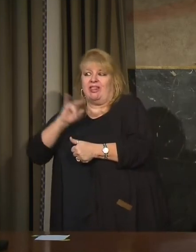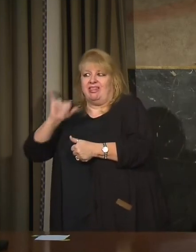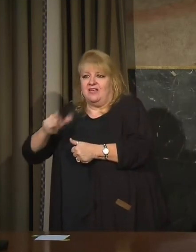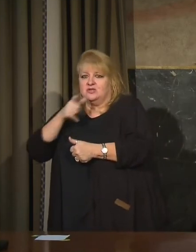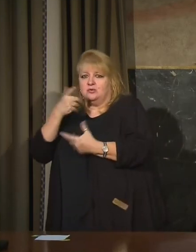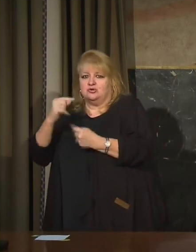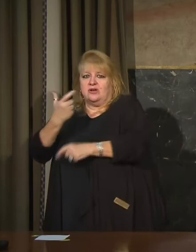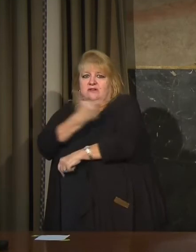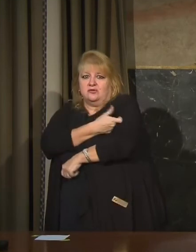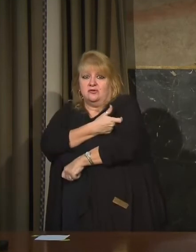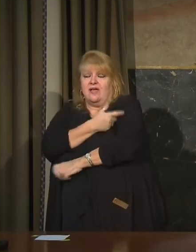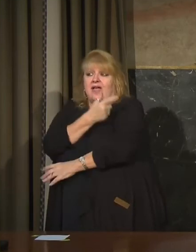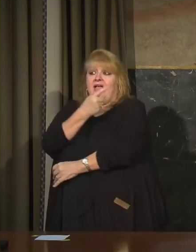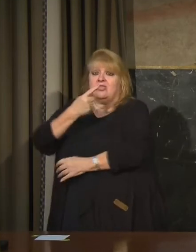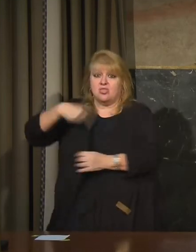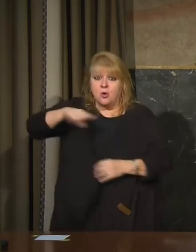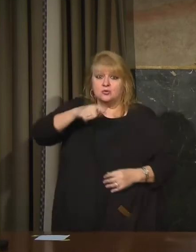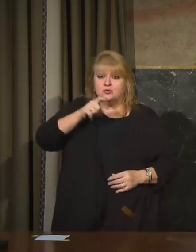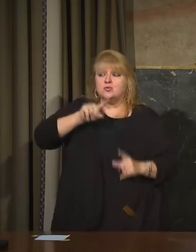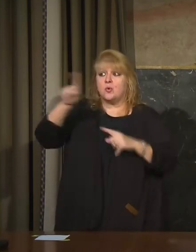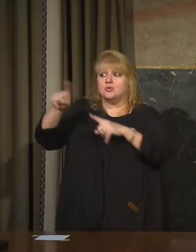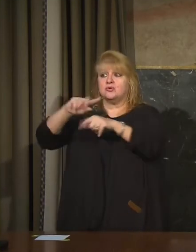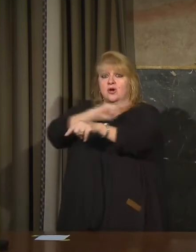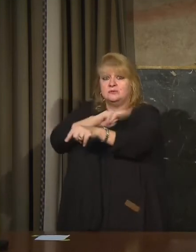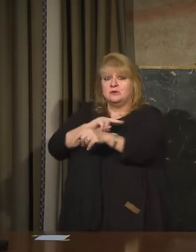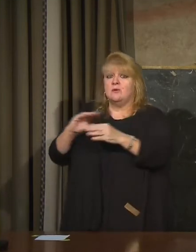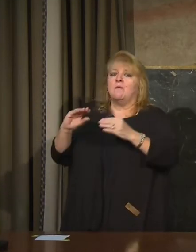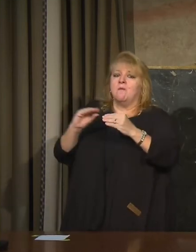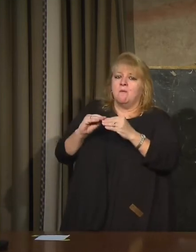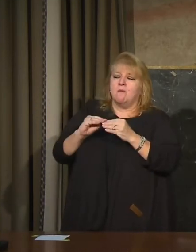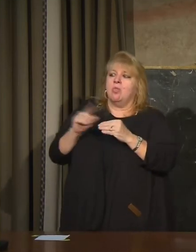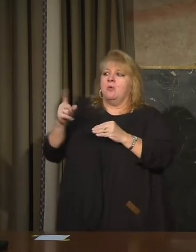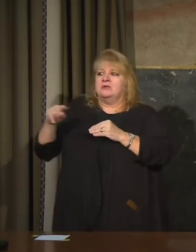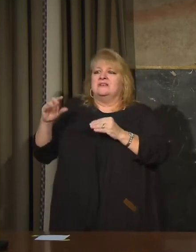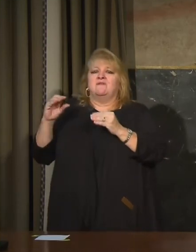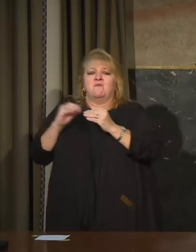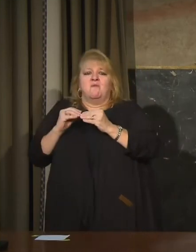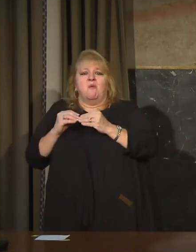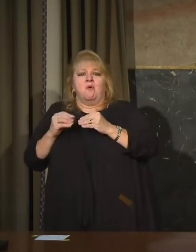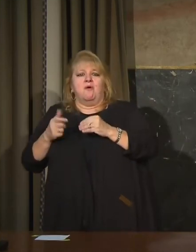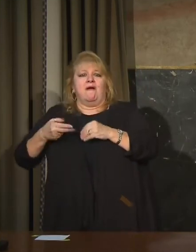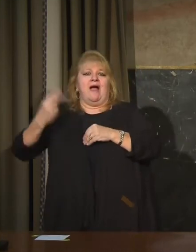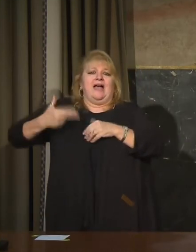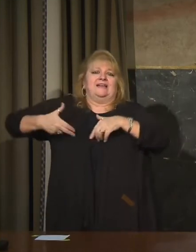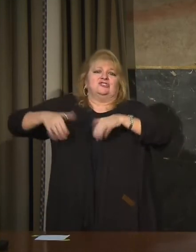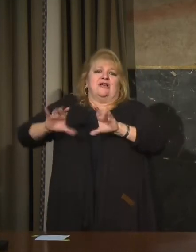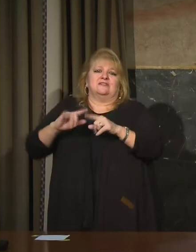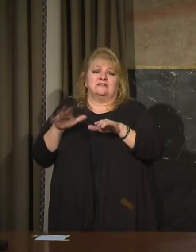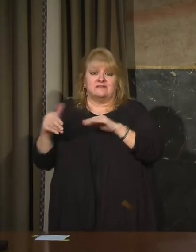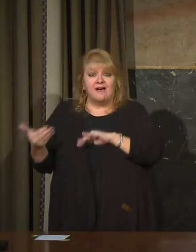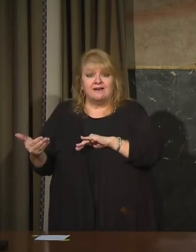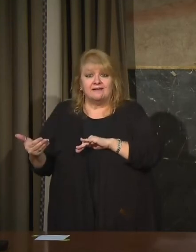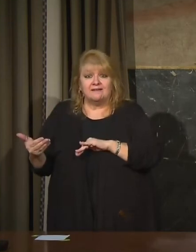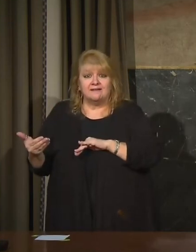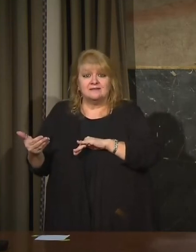likely to die. And so they help us meet those objectives of minimizing the number of hospital beds